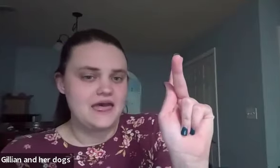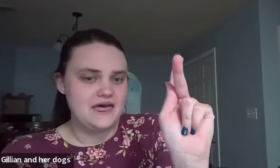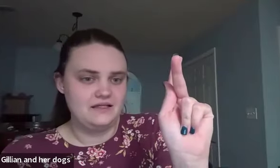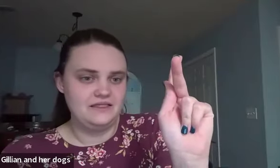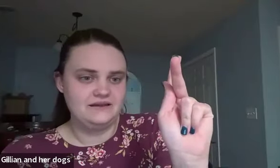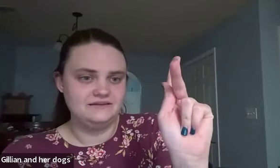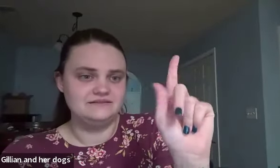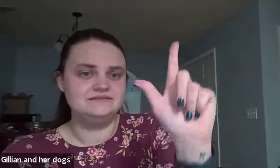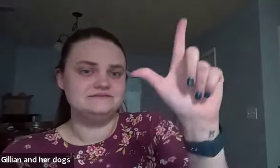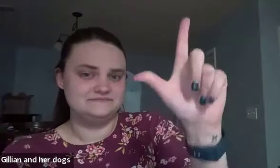L,